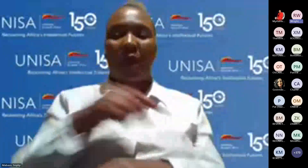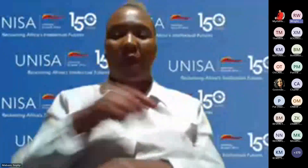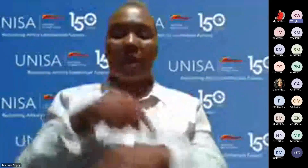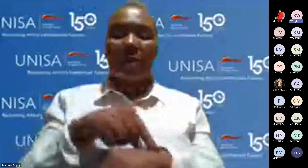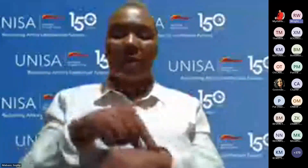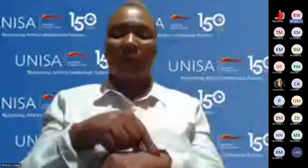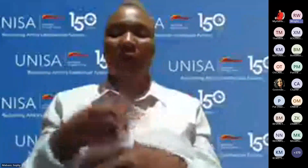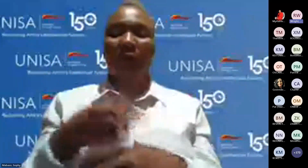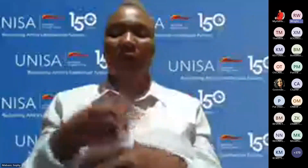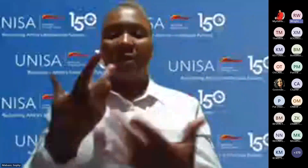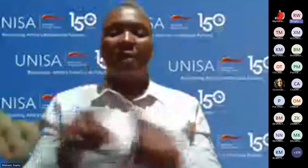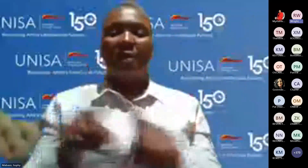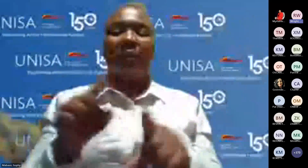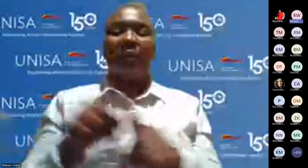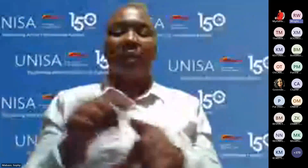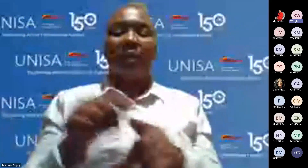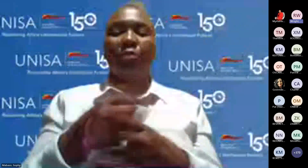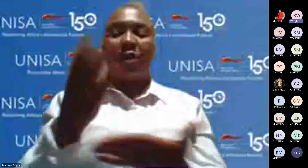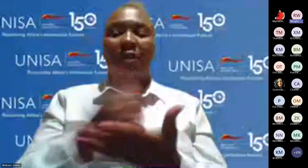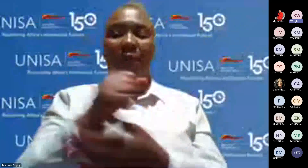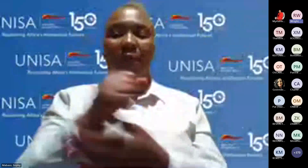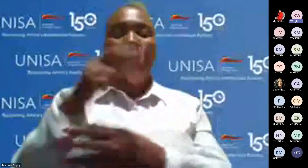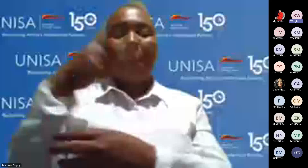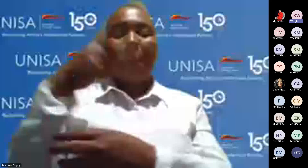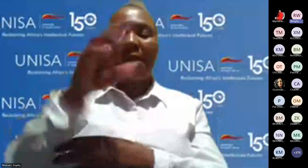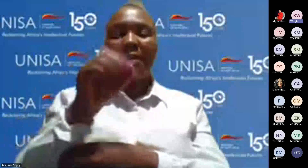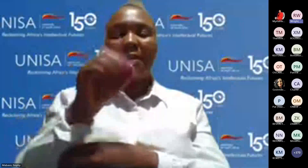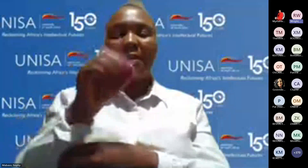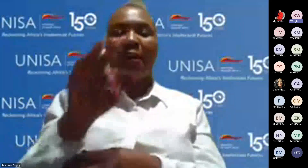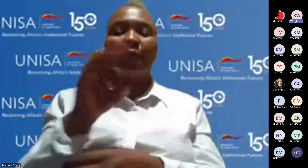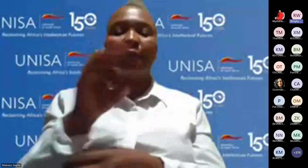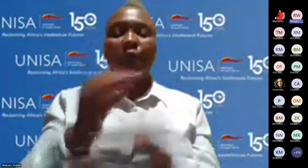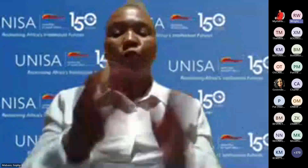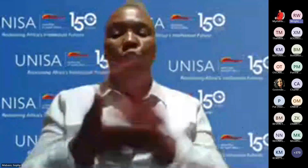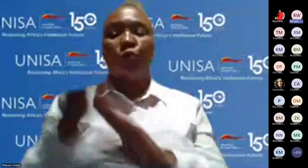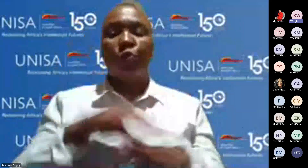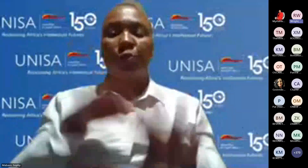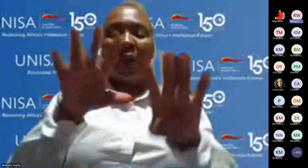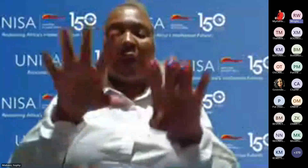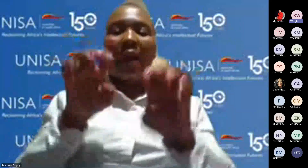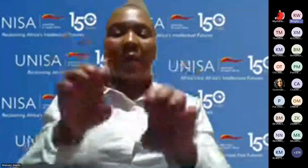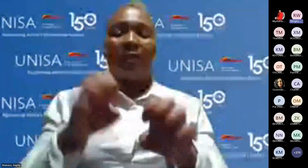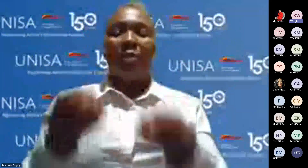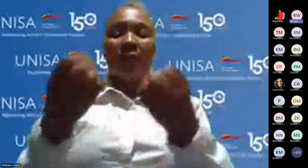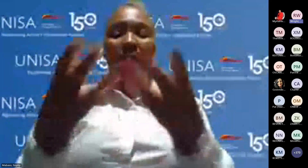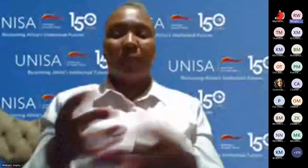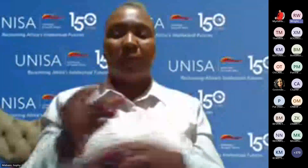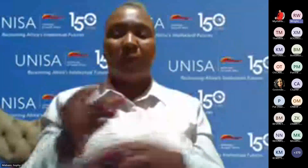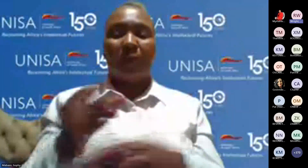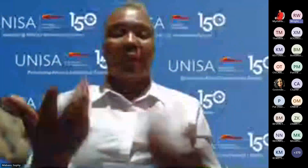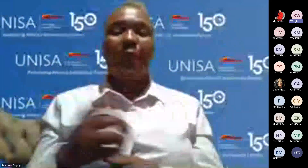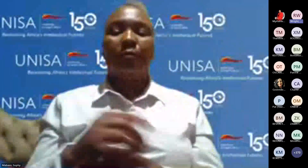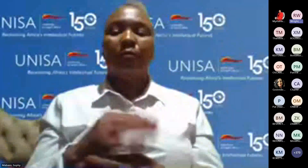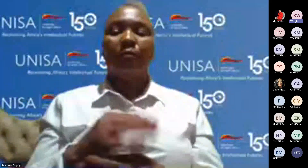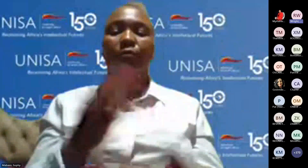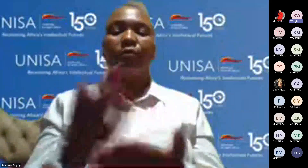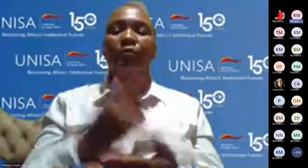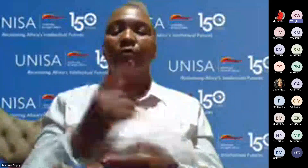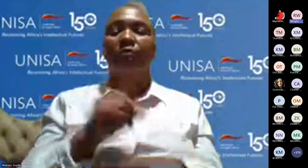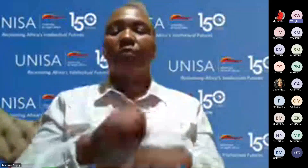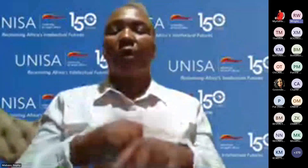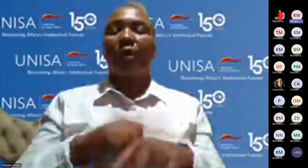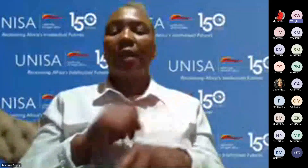when you then save your document as a PDF, and you go to My Exams and you submit on there. So just for your earlier